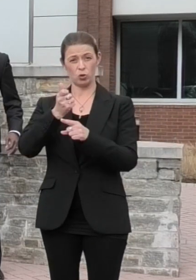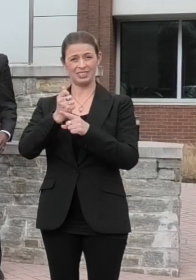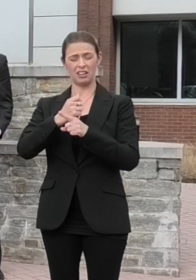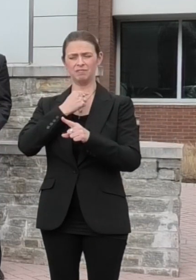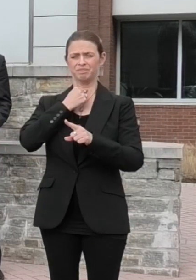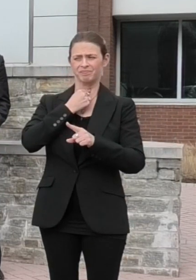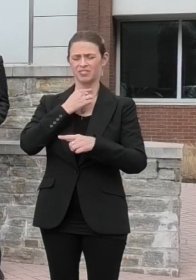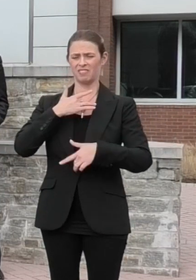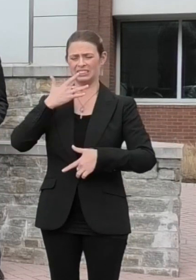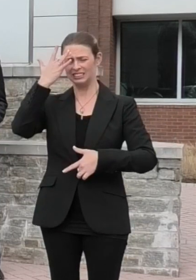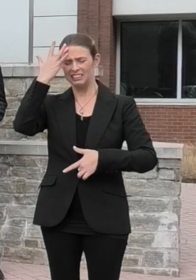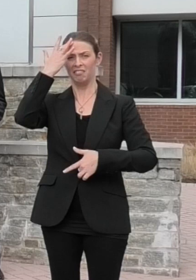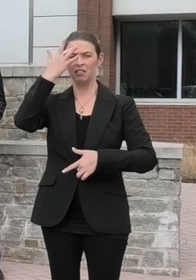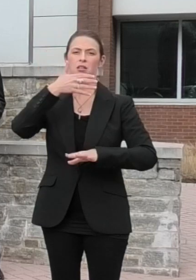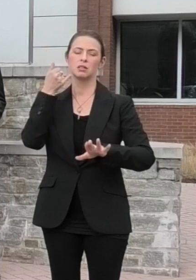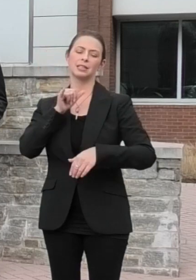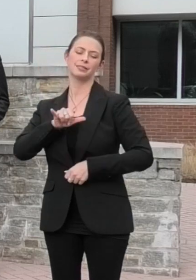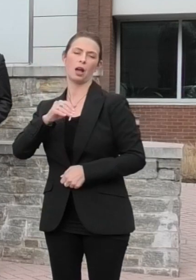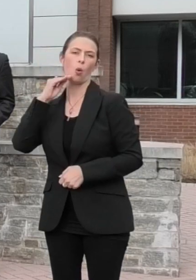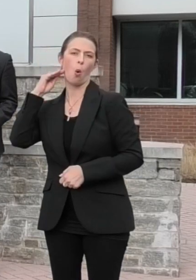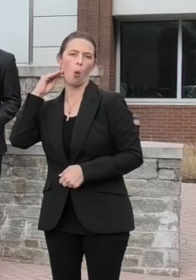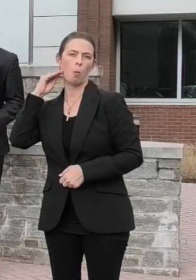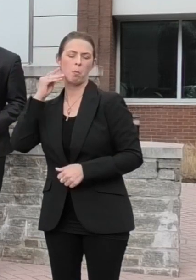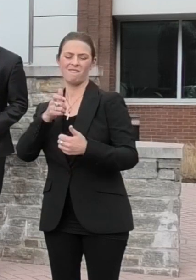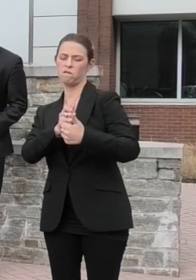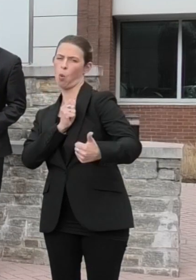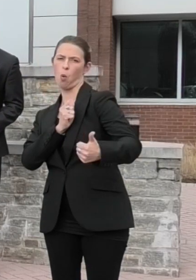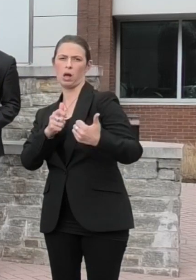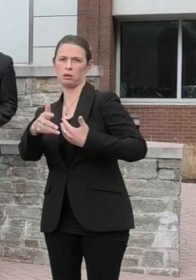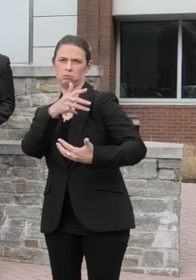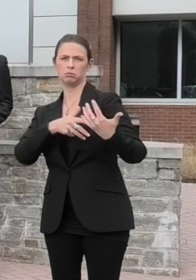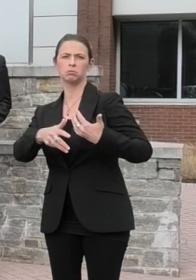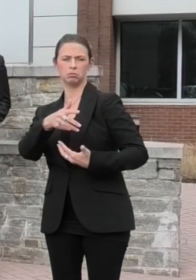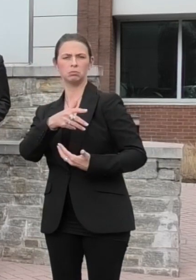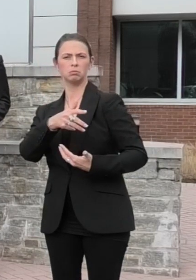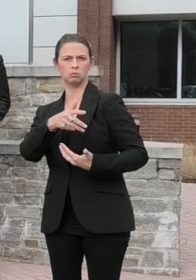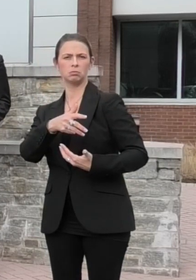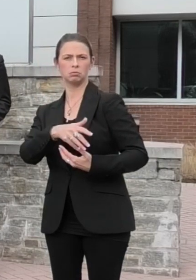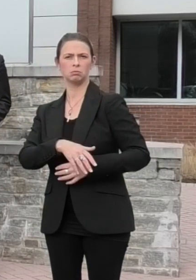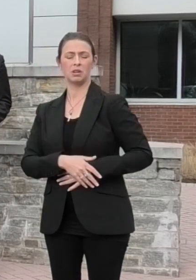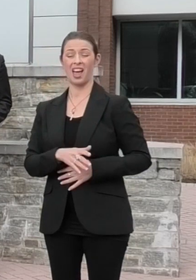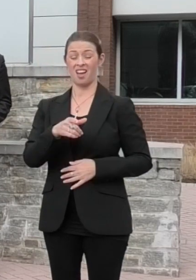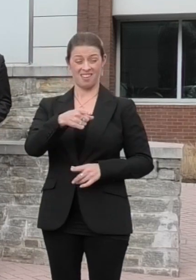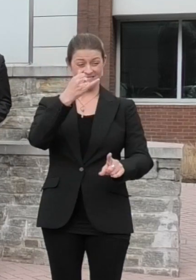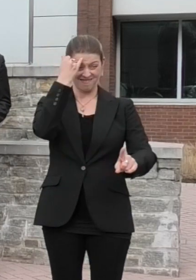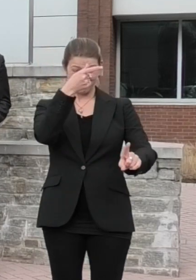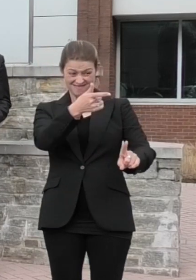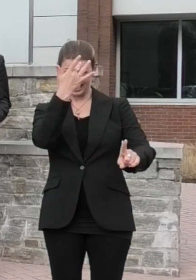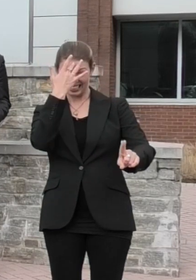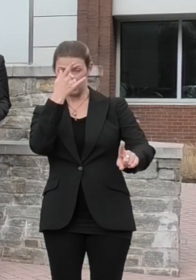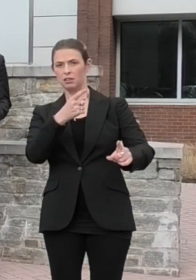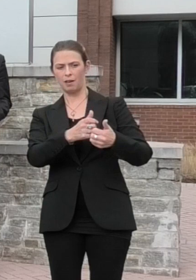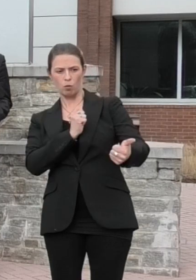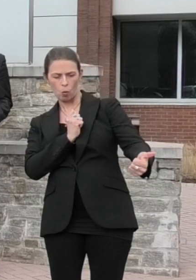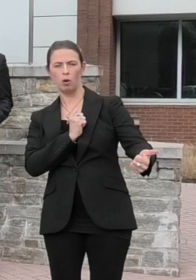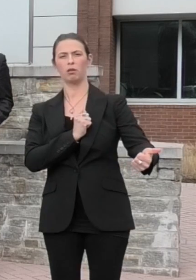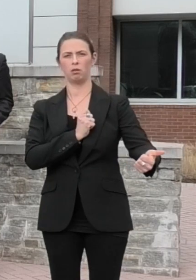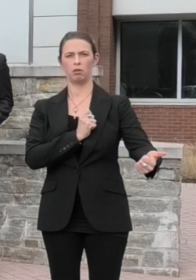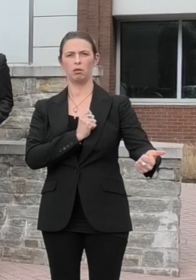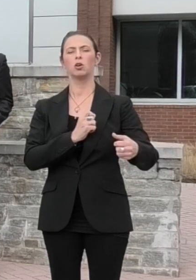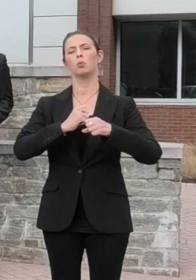stay home, staying away from others who are sick, and yes, protecting our vulnerable